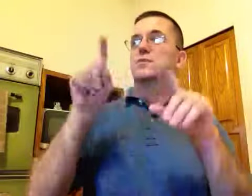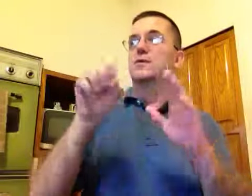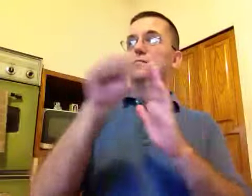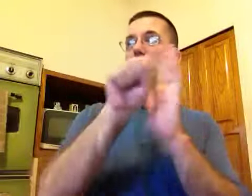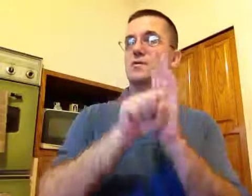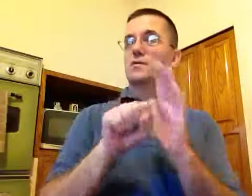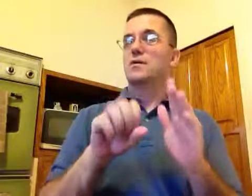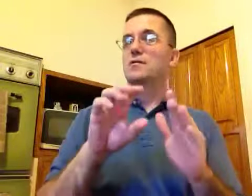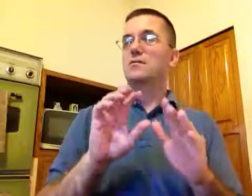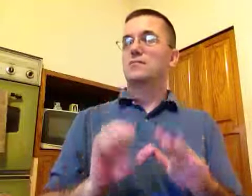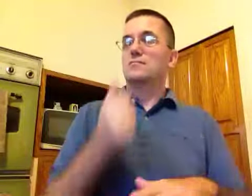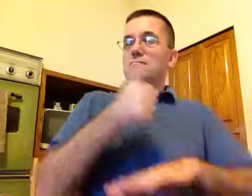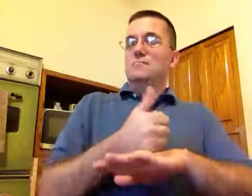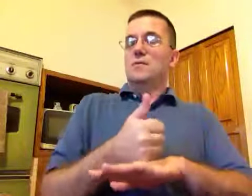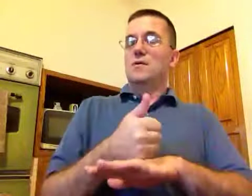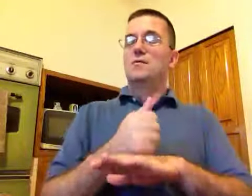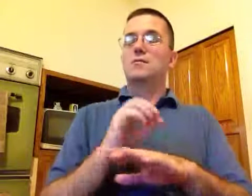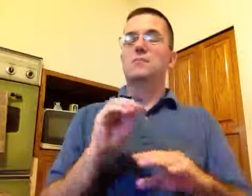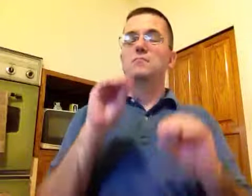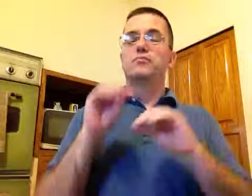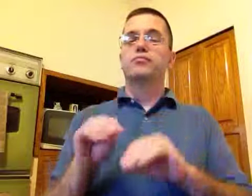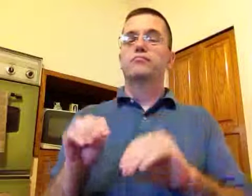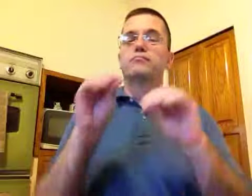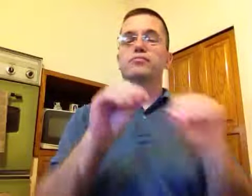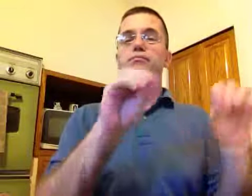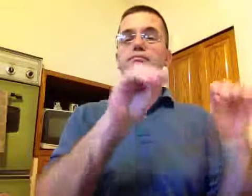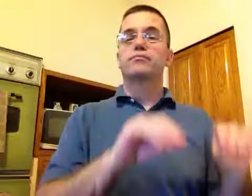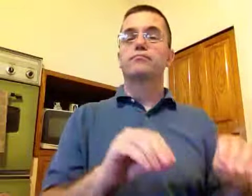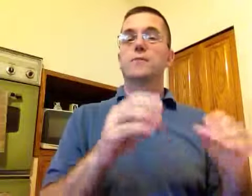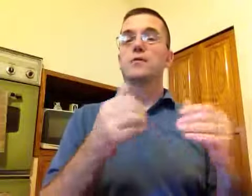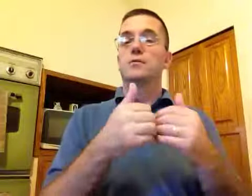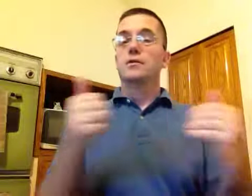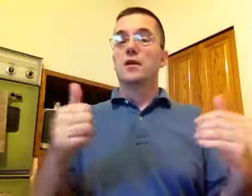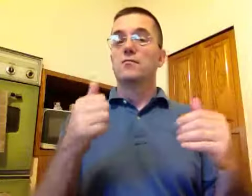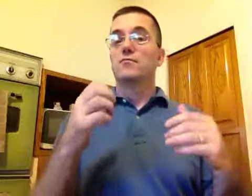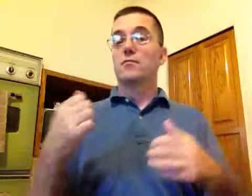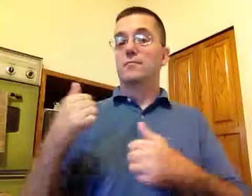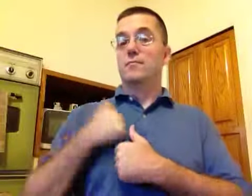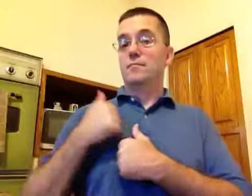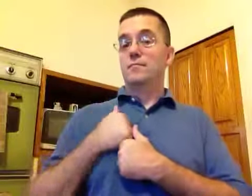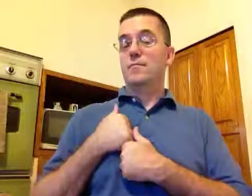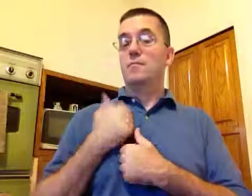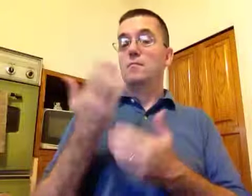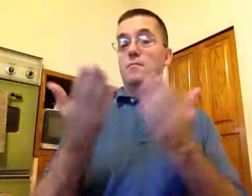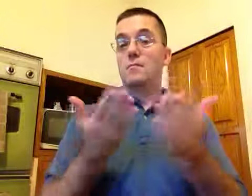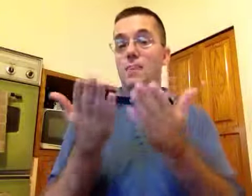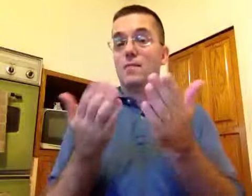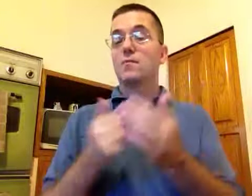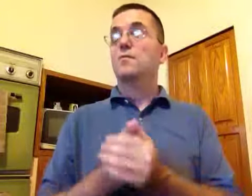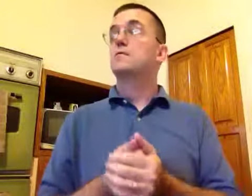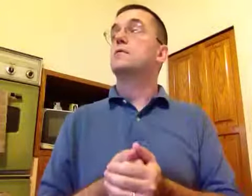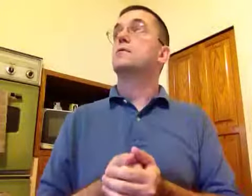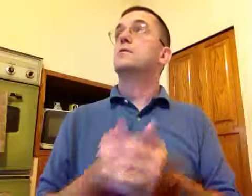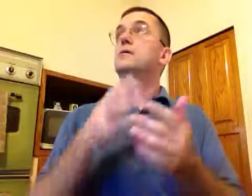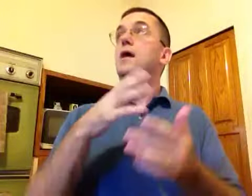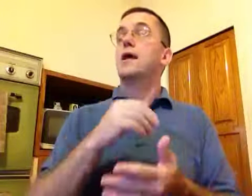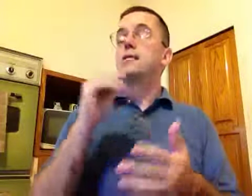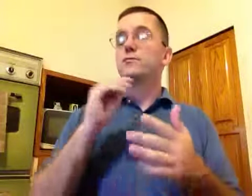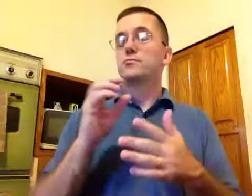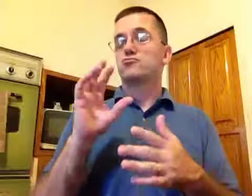get I'm separated from the service, and in order to get reestablished, to get a job, and we had